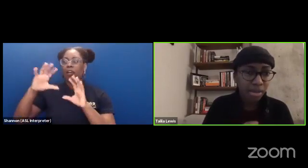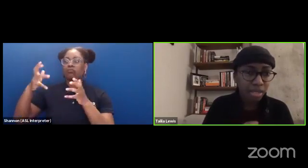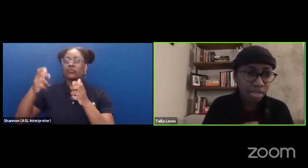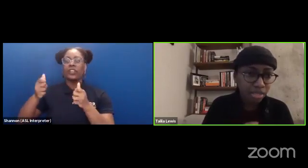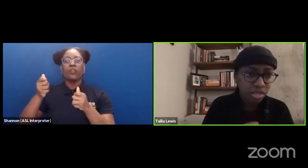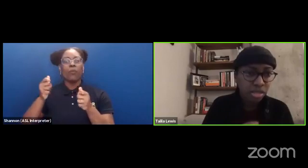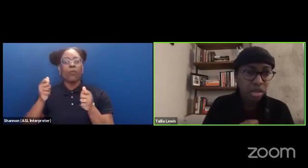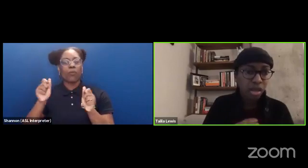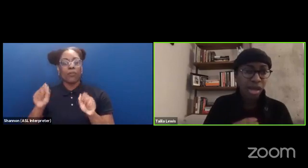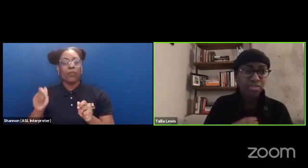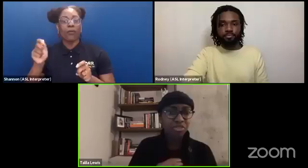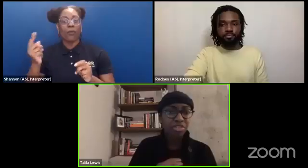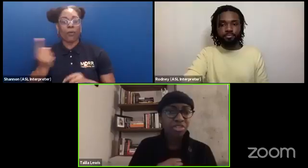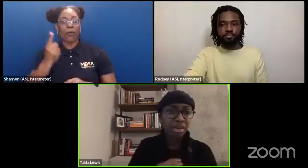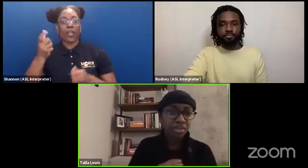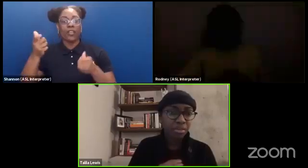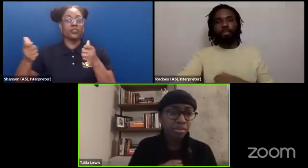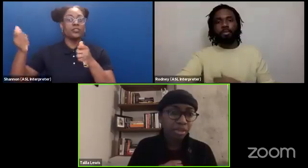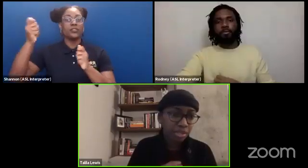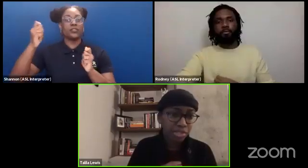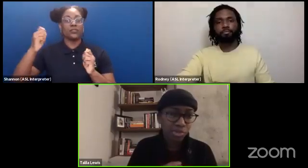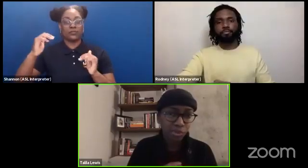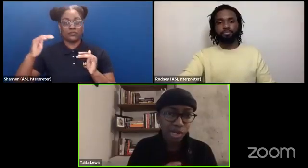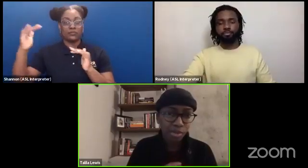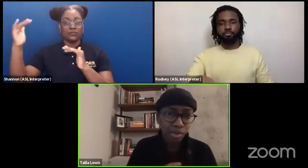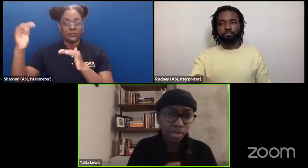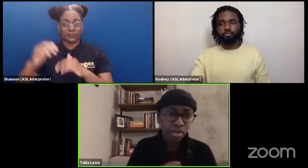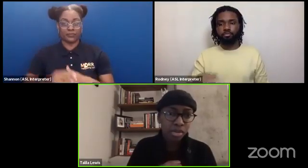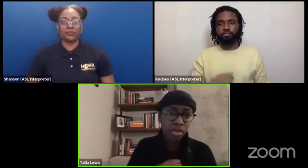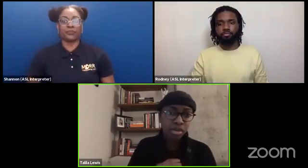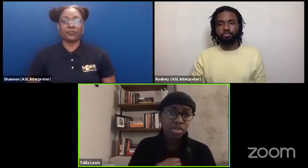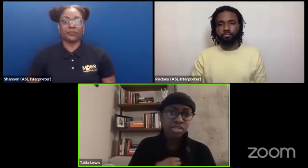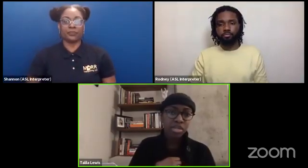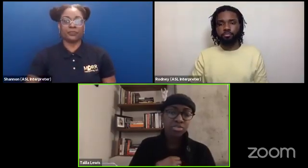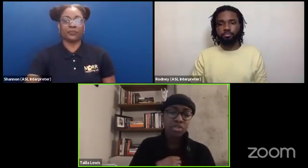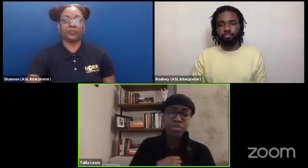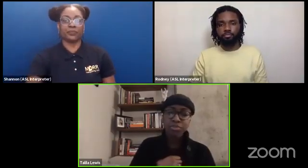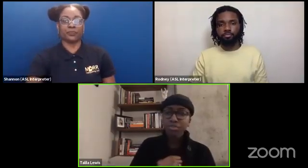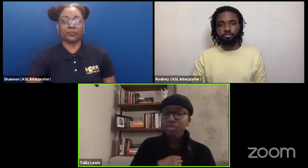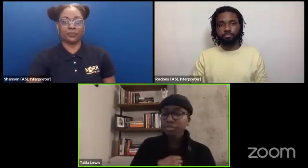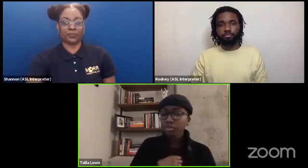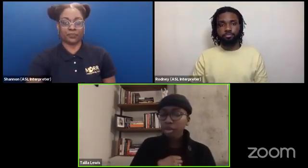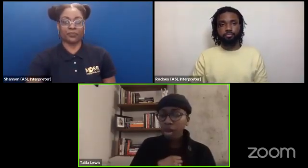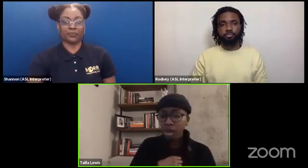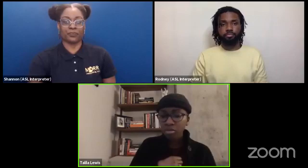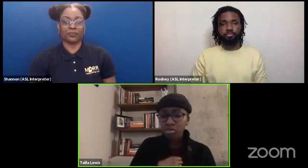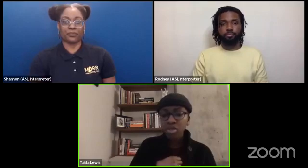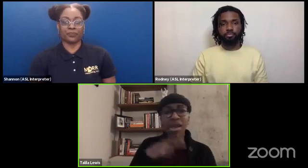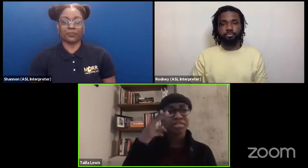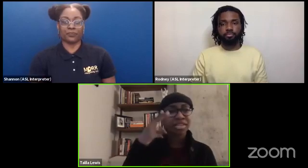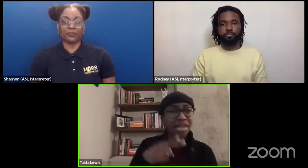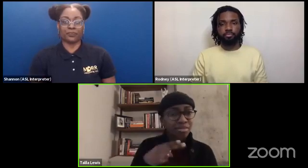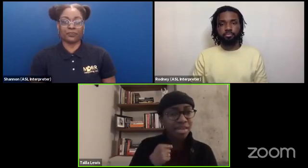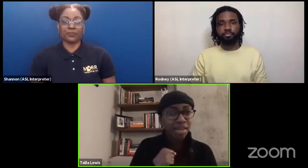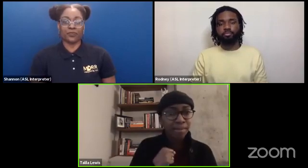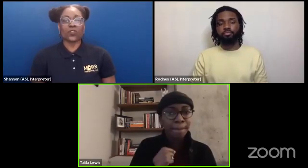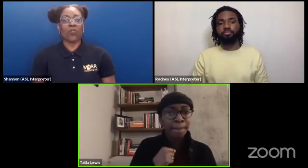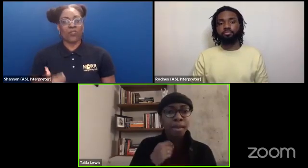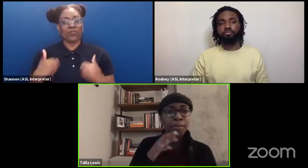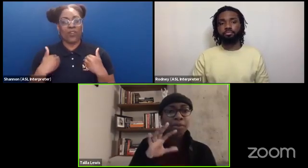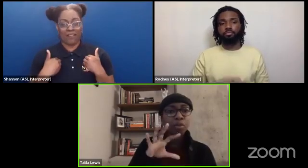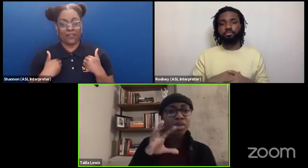socioeconomic dominance after theft and pillage and rape in this country. So I have to name